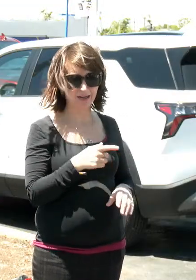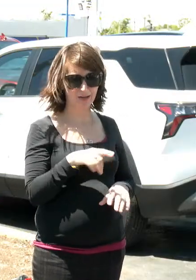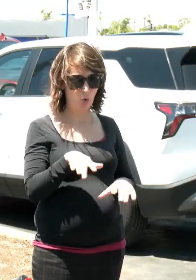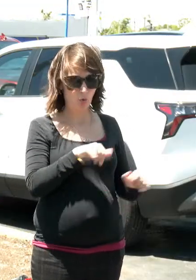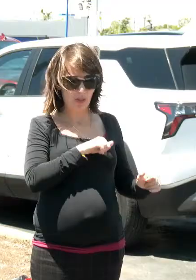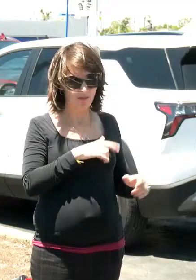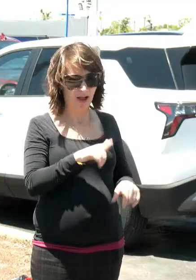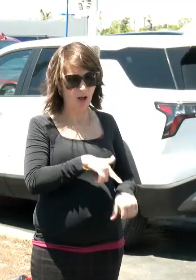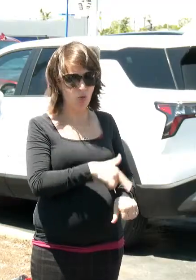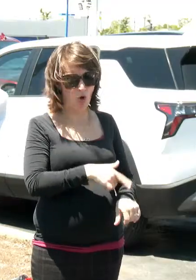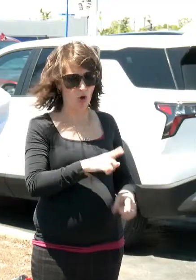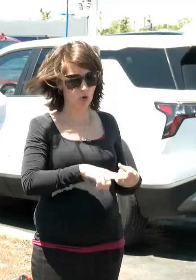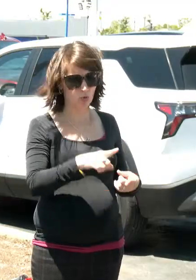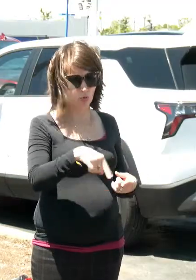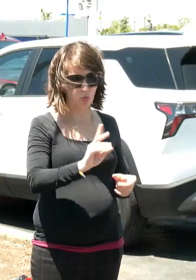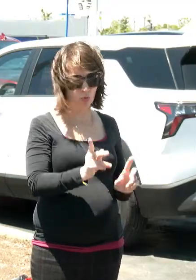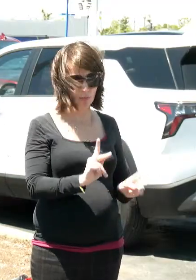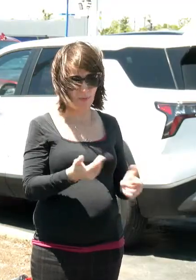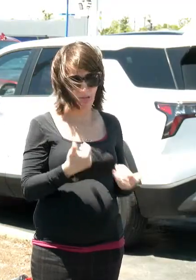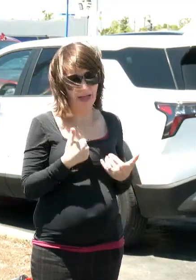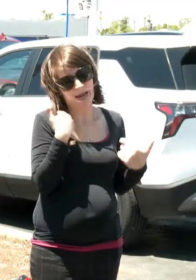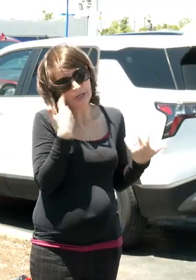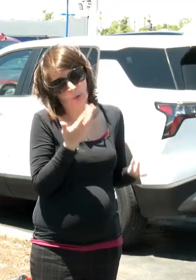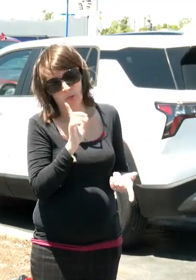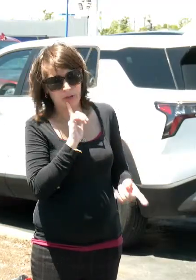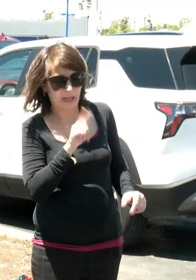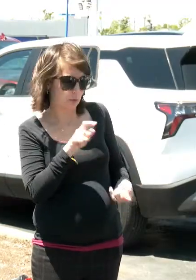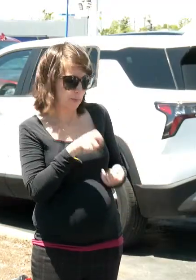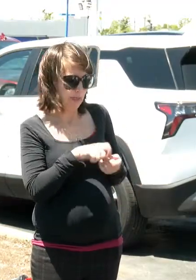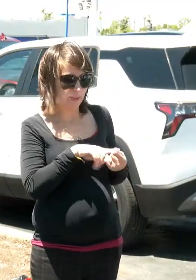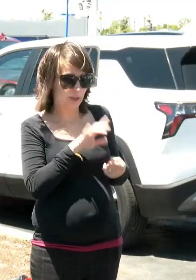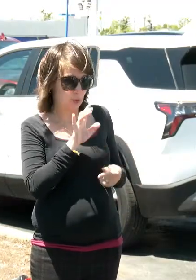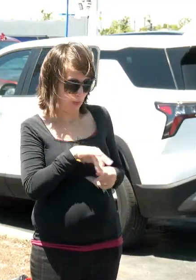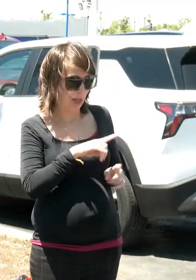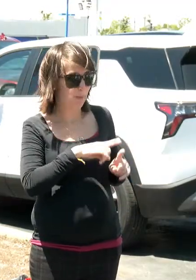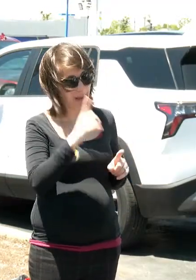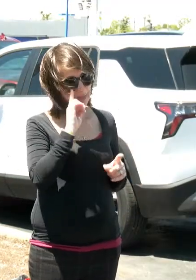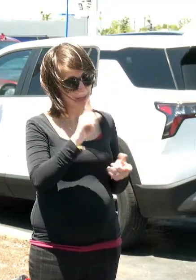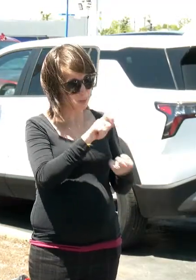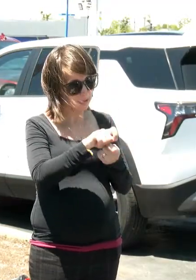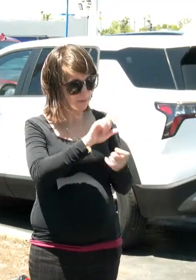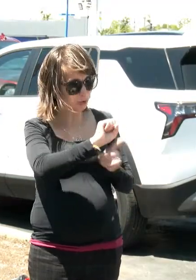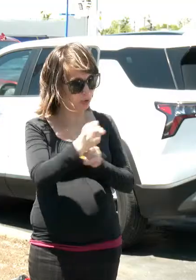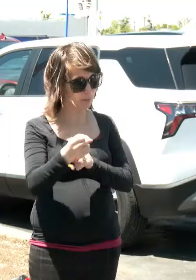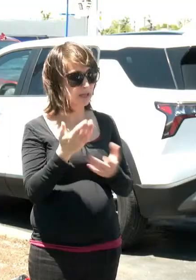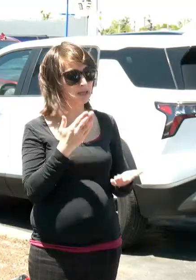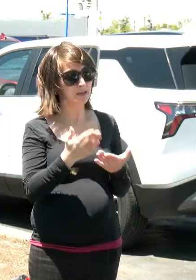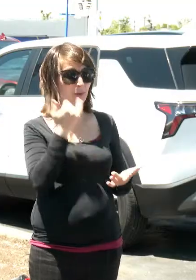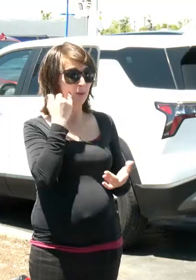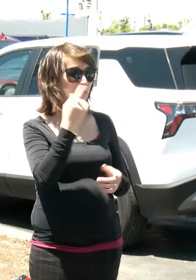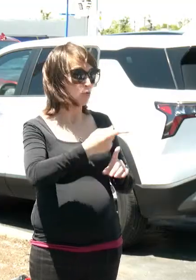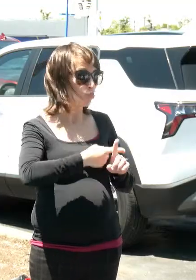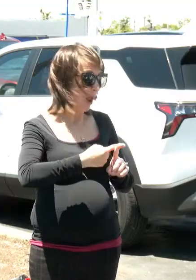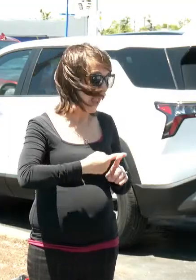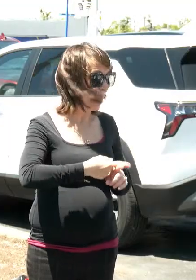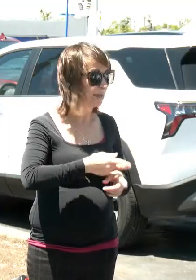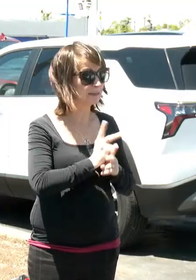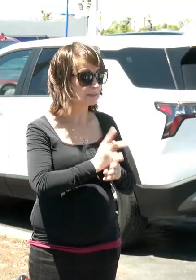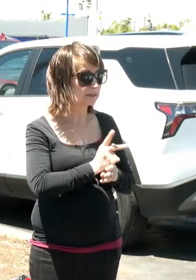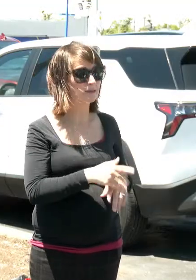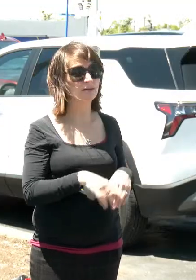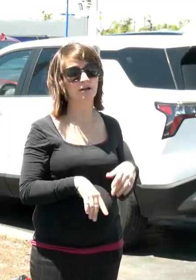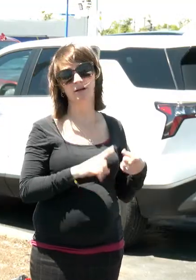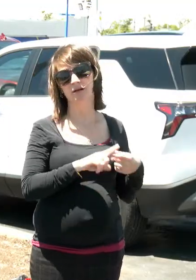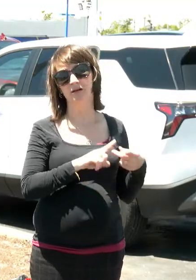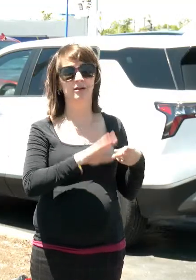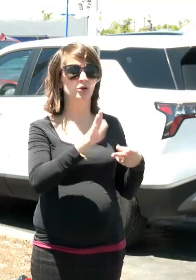So I don't know the answer to that. I think there are specific circumstances, whether you're a renter, it depends on